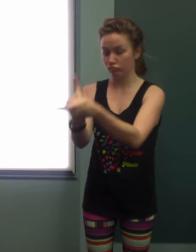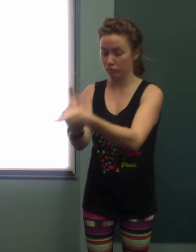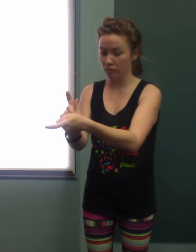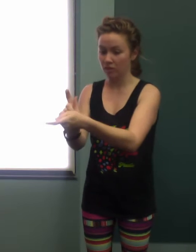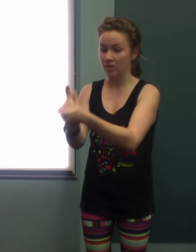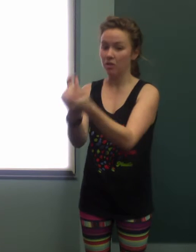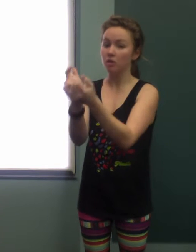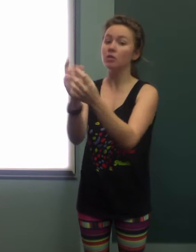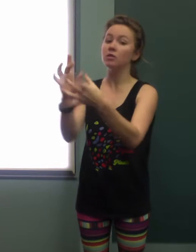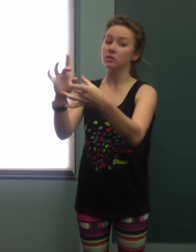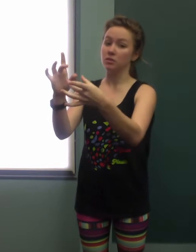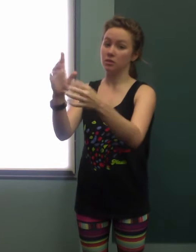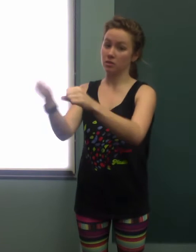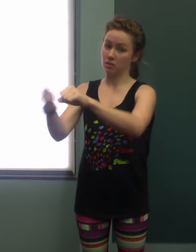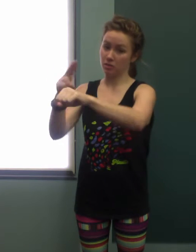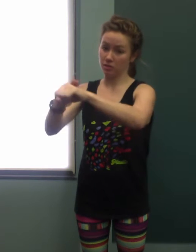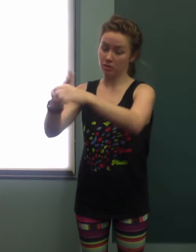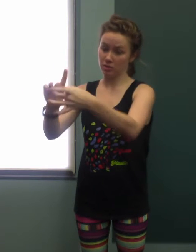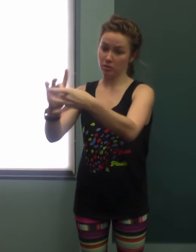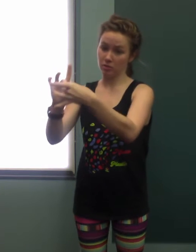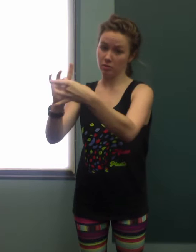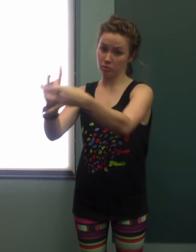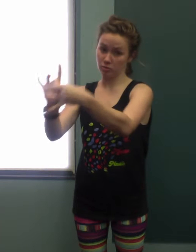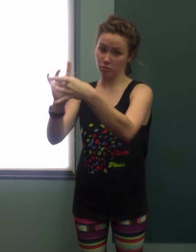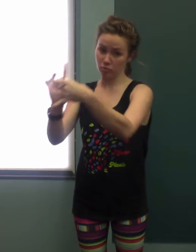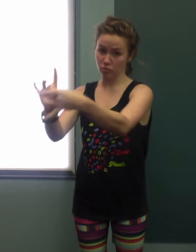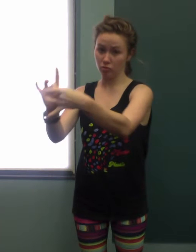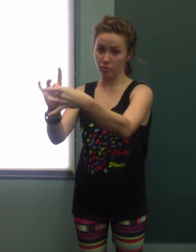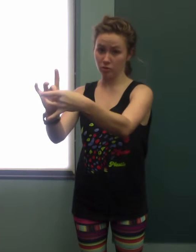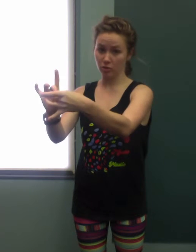1861 inaugural address.